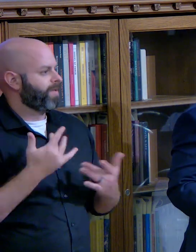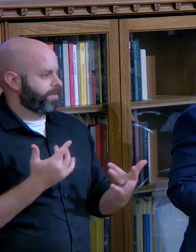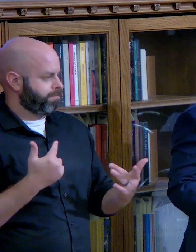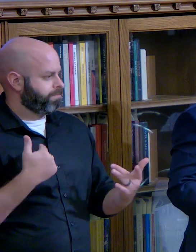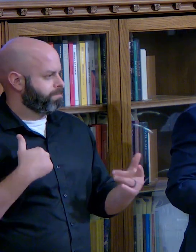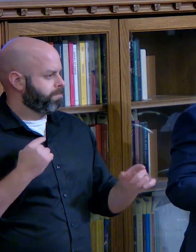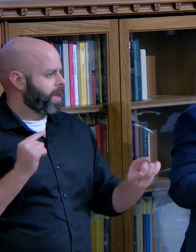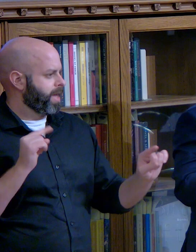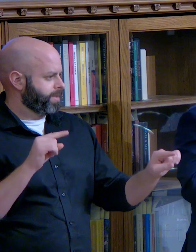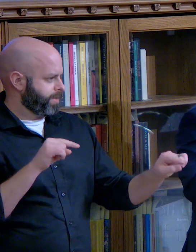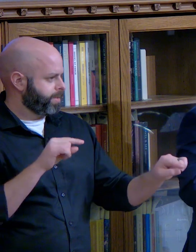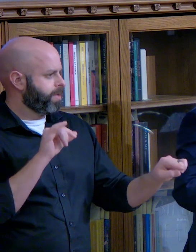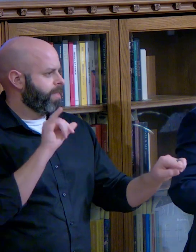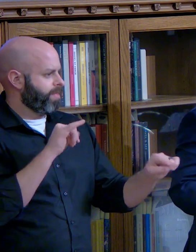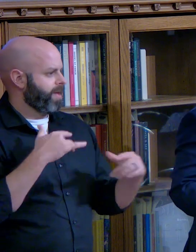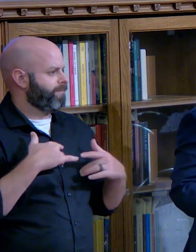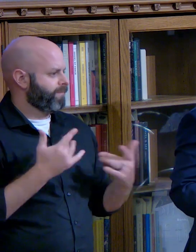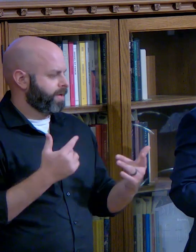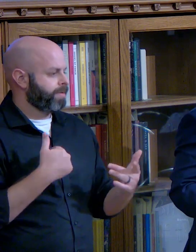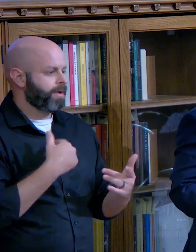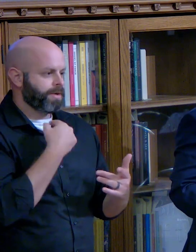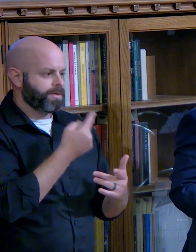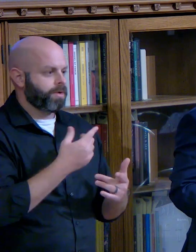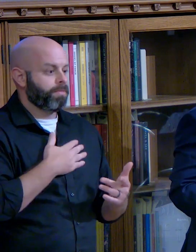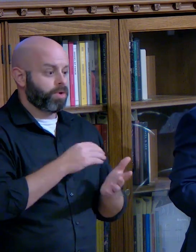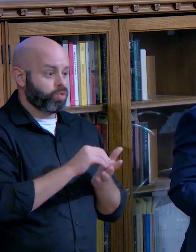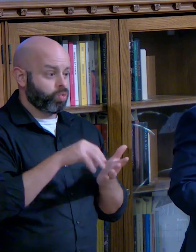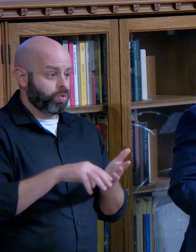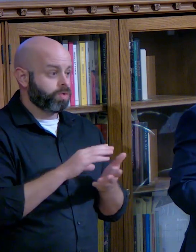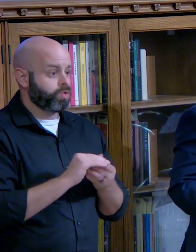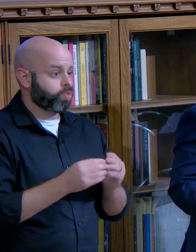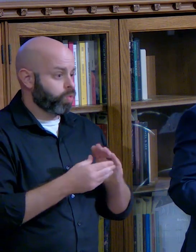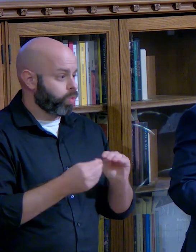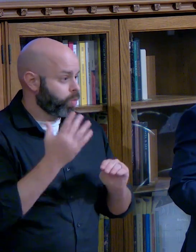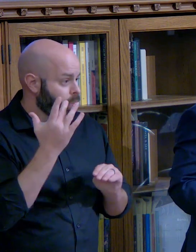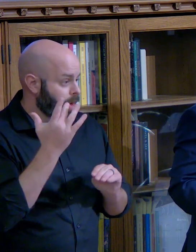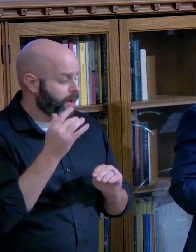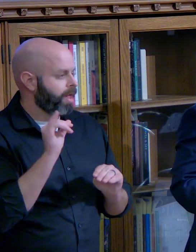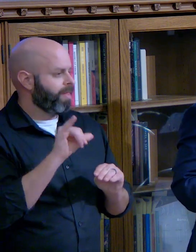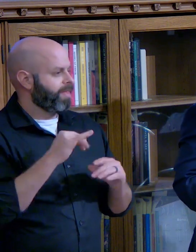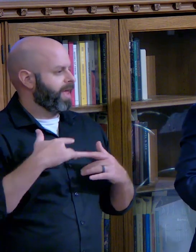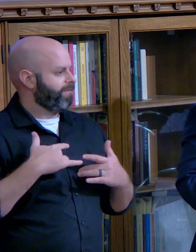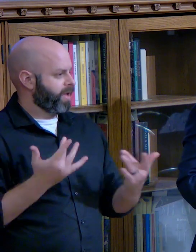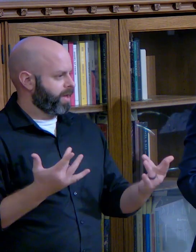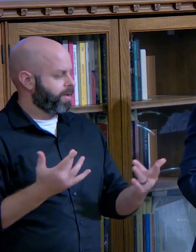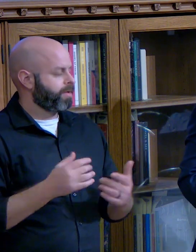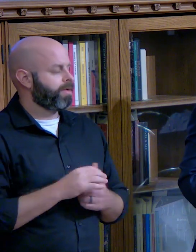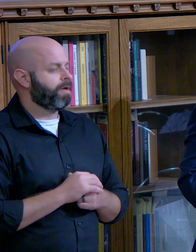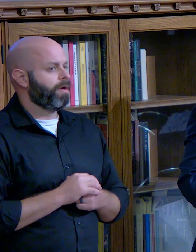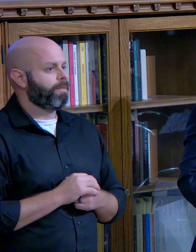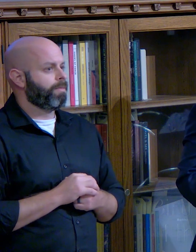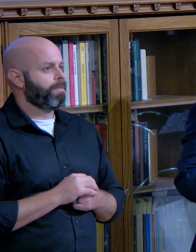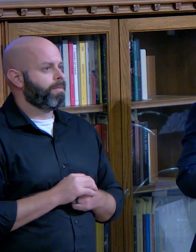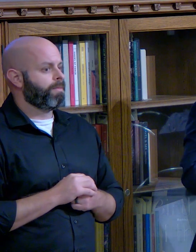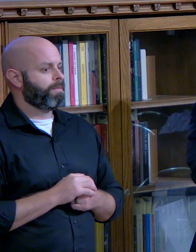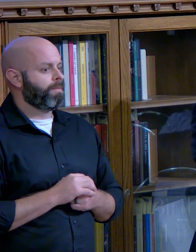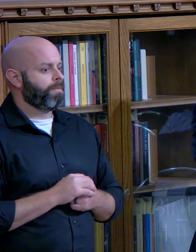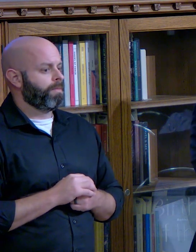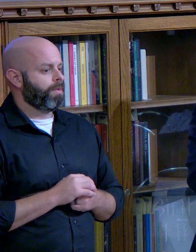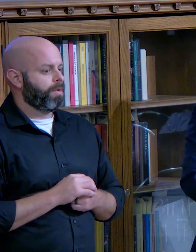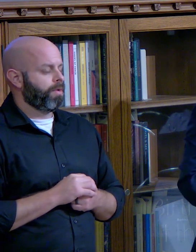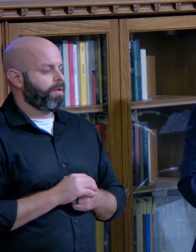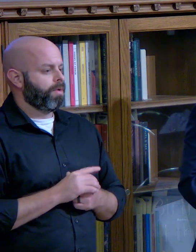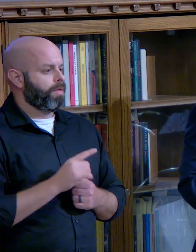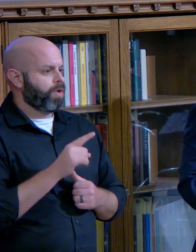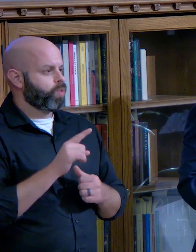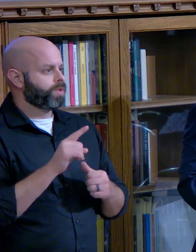event and I actually always tell my students the story because at that event uh there was a sign